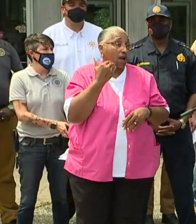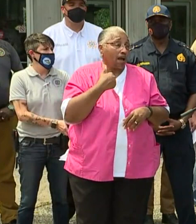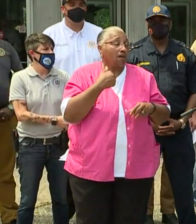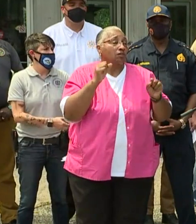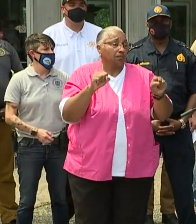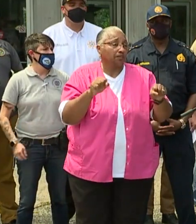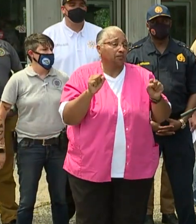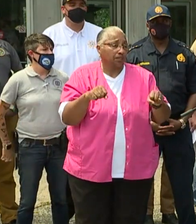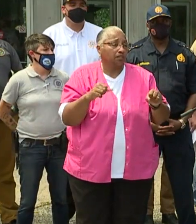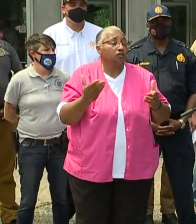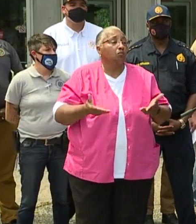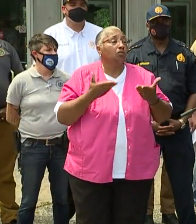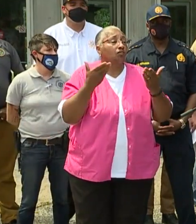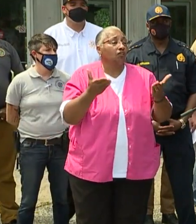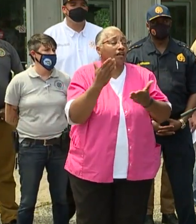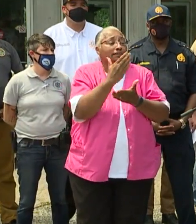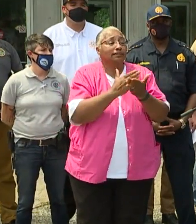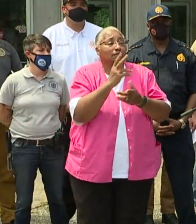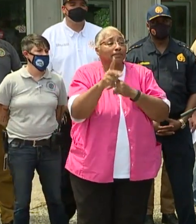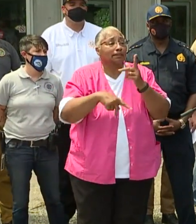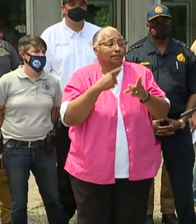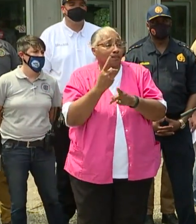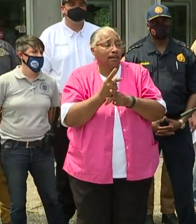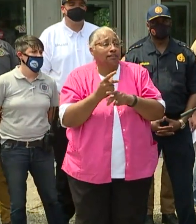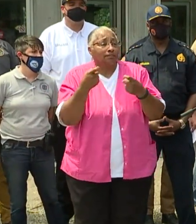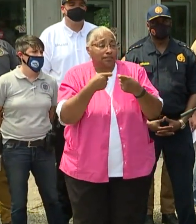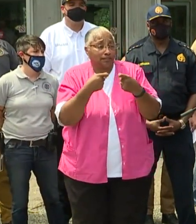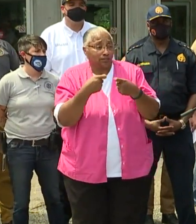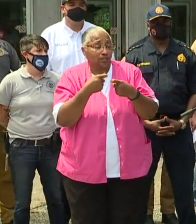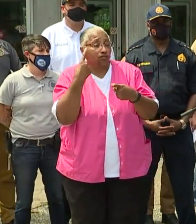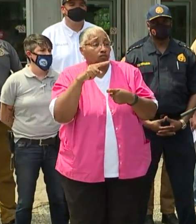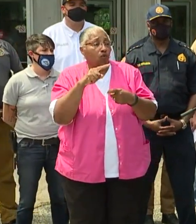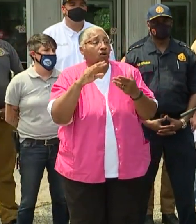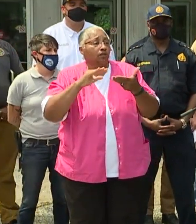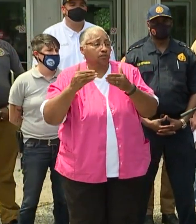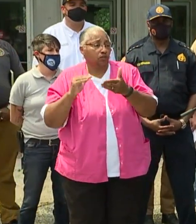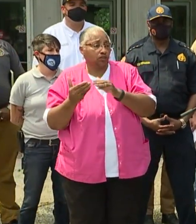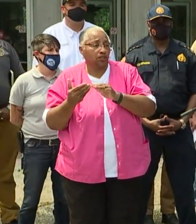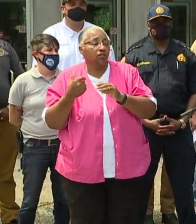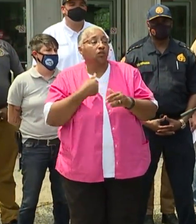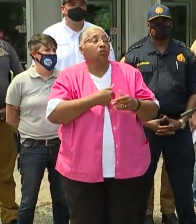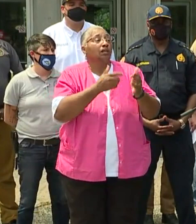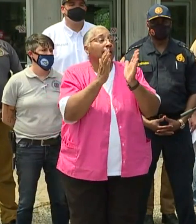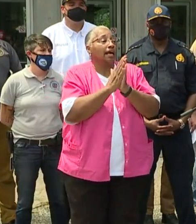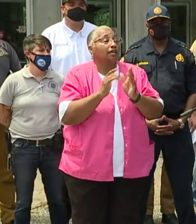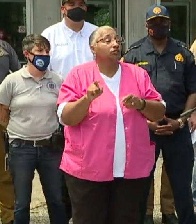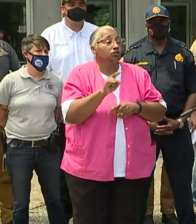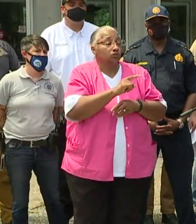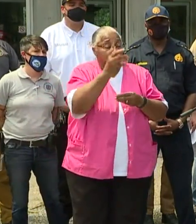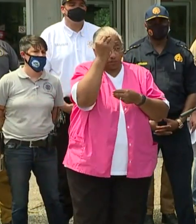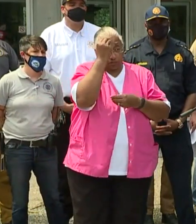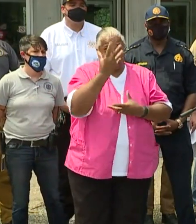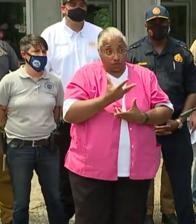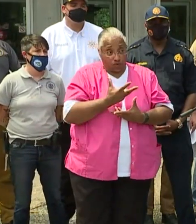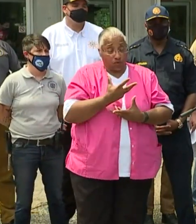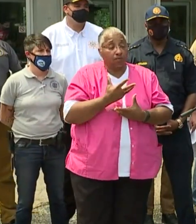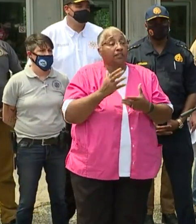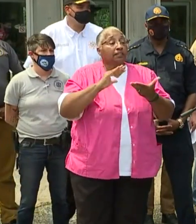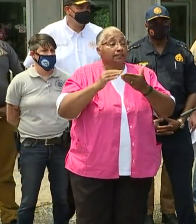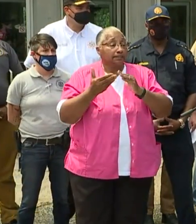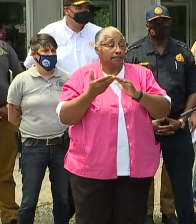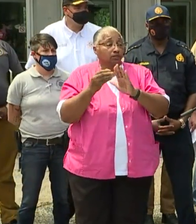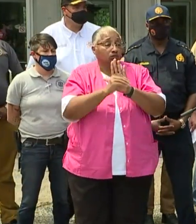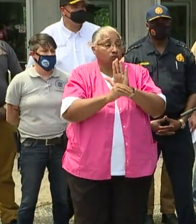capacity to provide some source of power to the community, we ask for you to notify the city again and